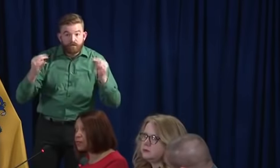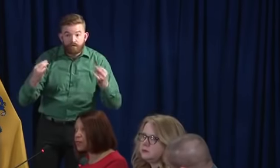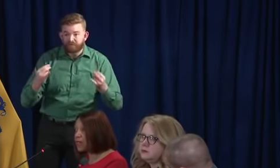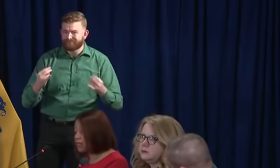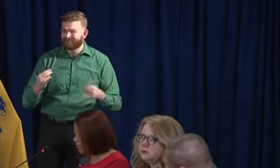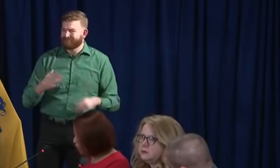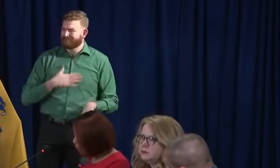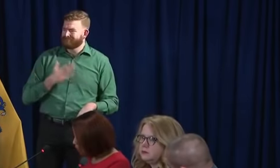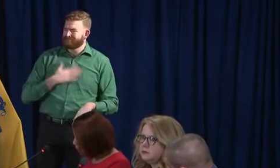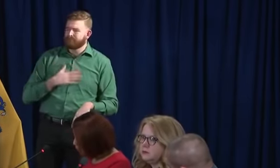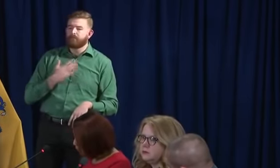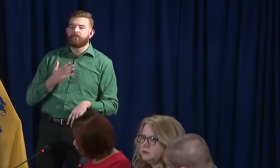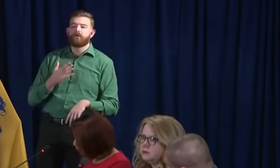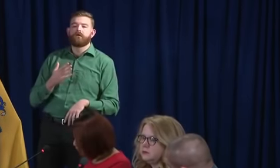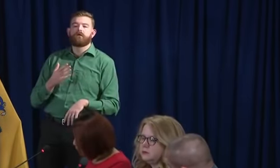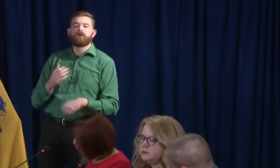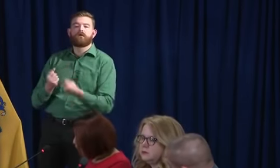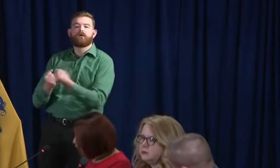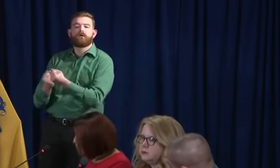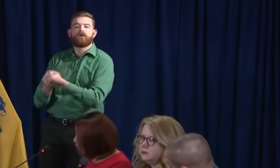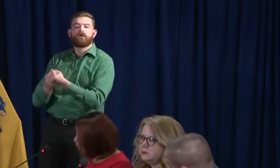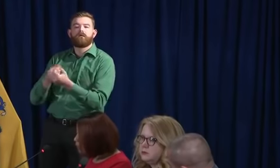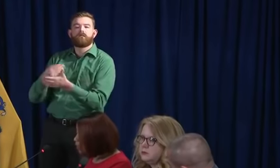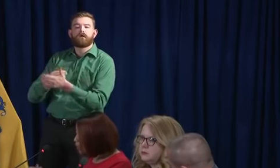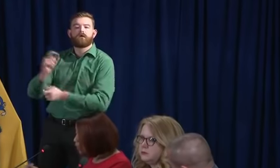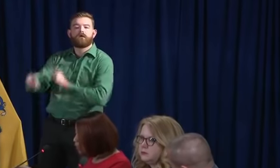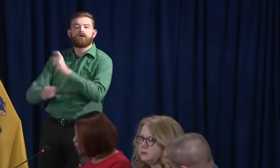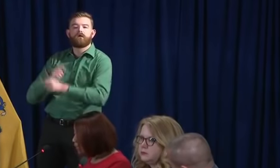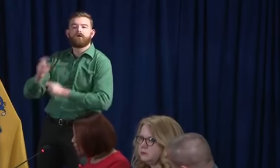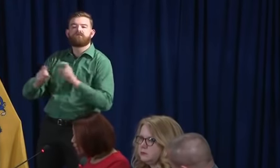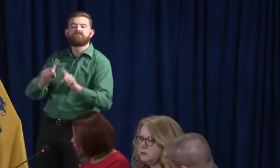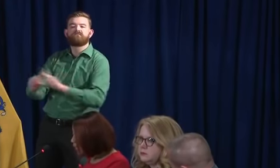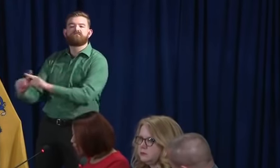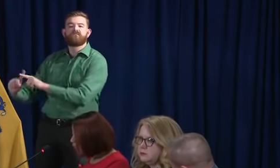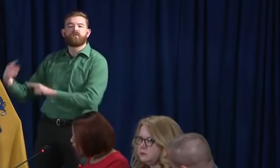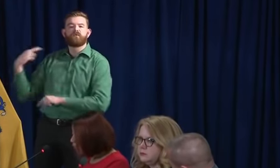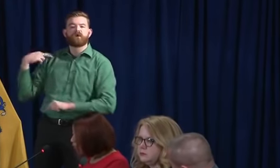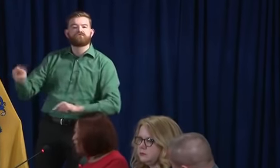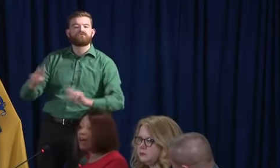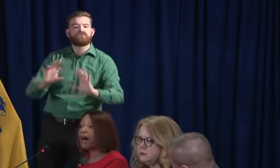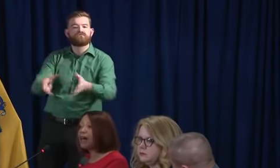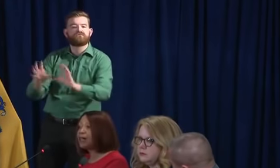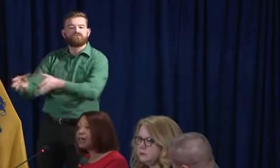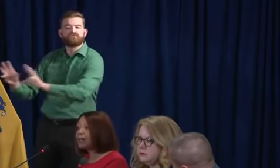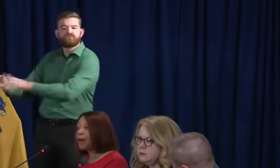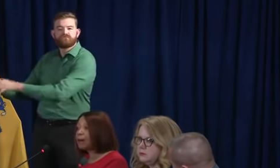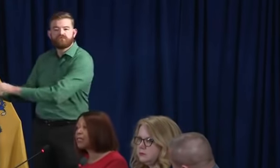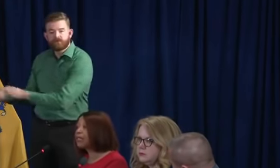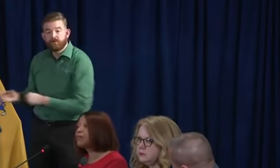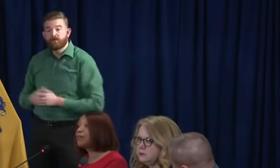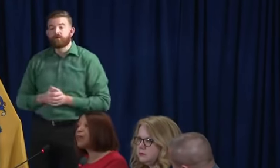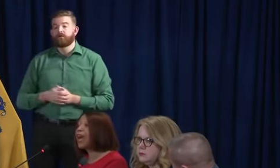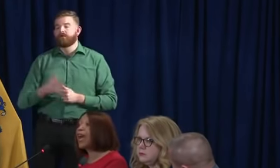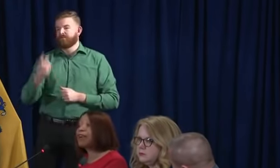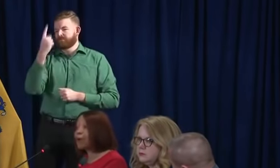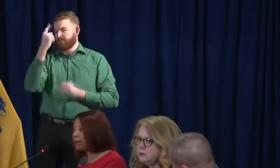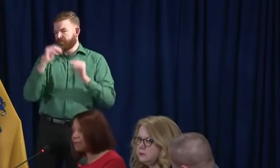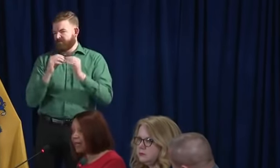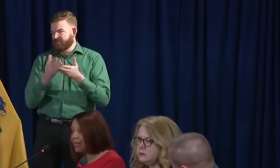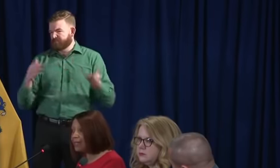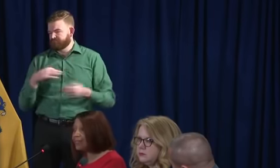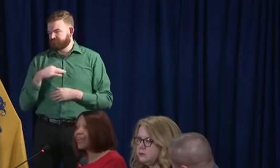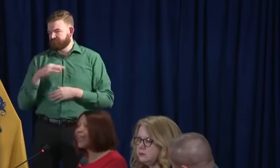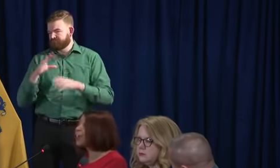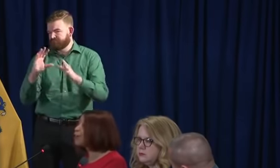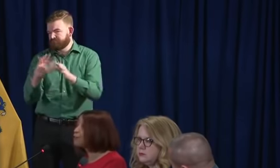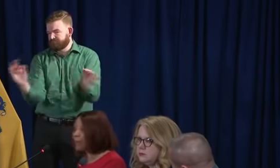to those faith institutions. And then I'll conclude by saying that I'm going to give you a